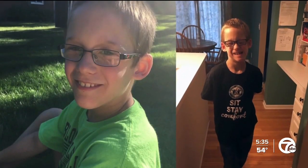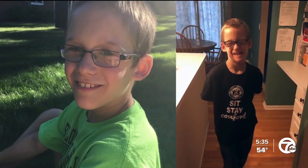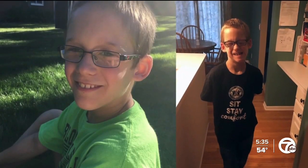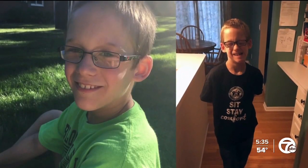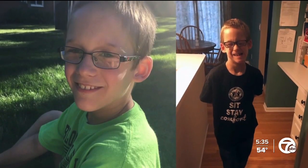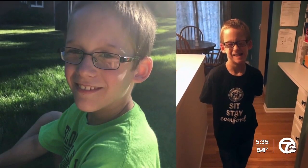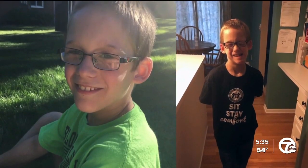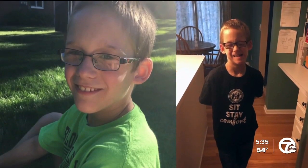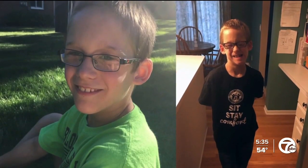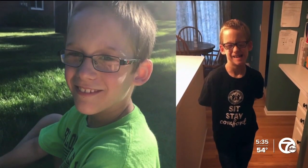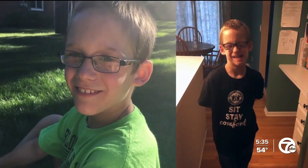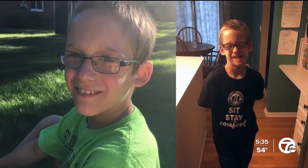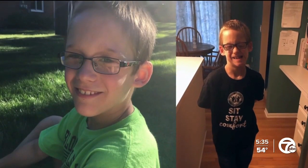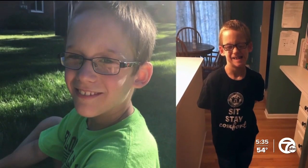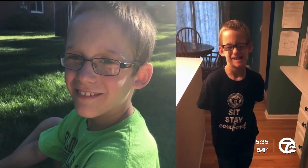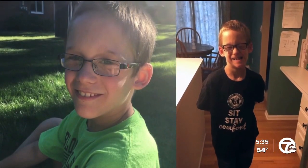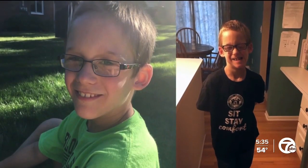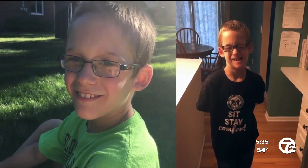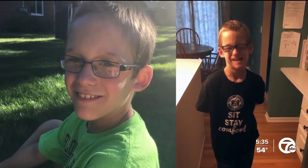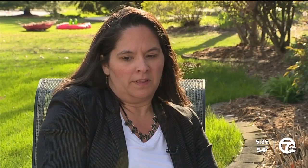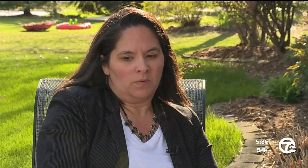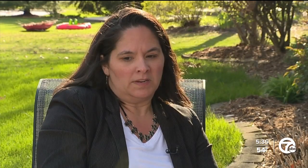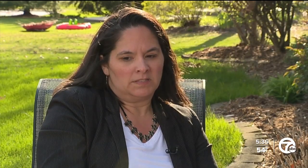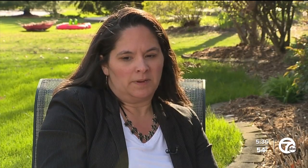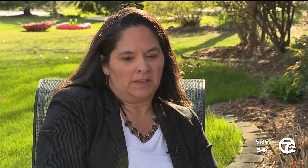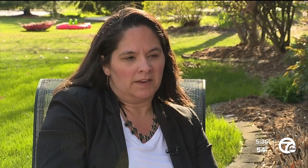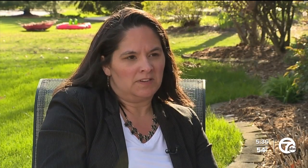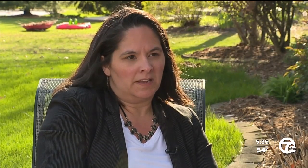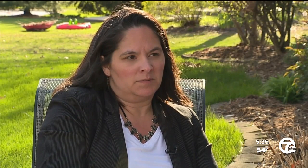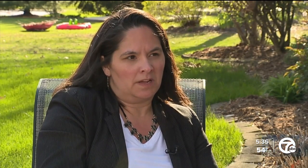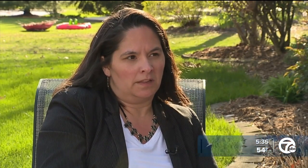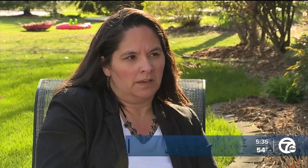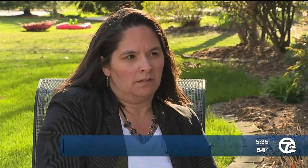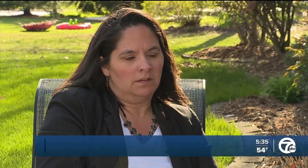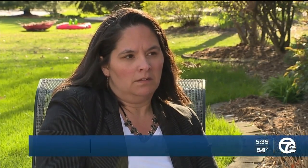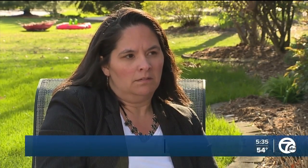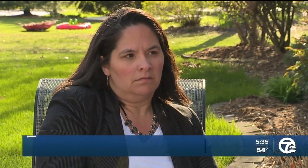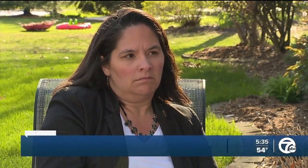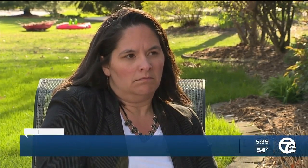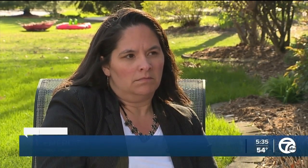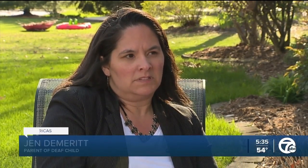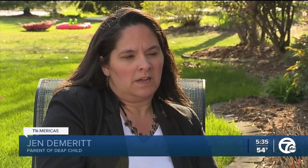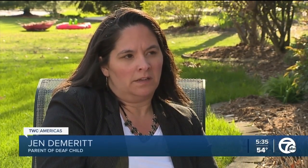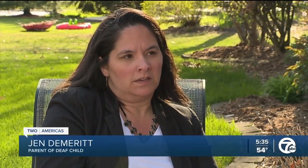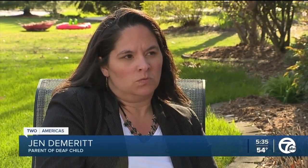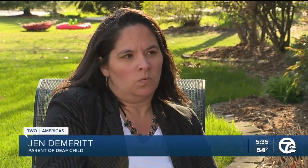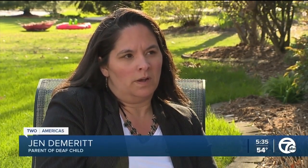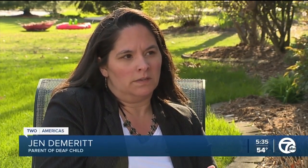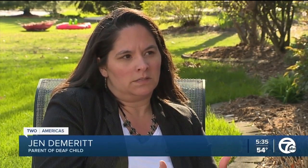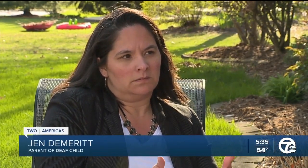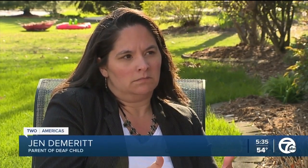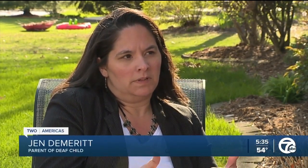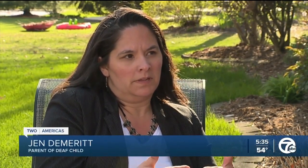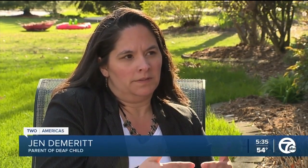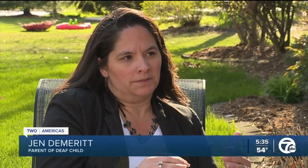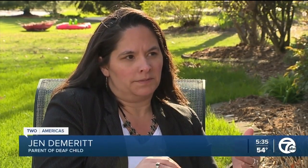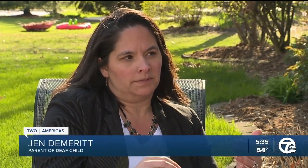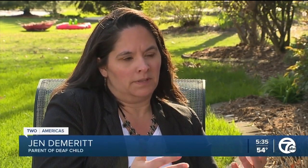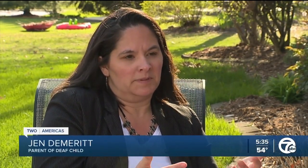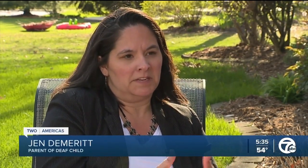early intervention was confusing. They wanted to spend a lot of time telling us what his